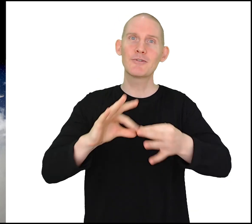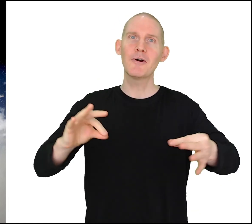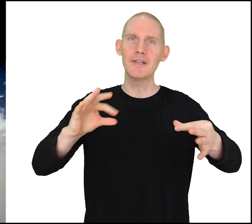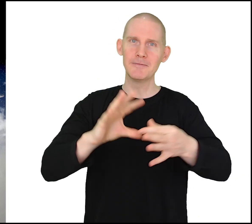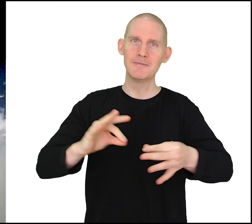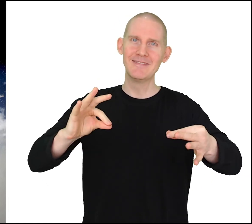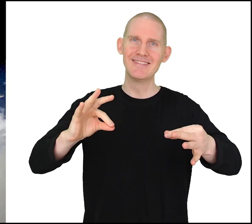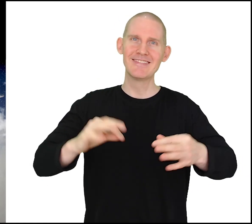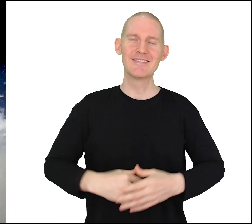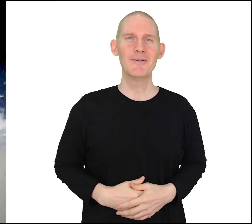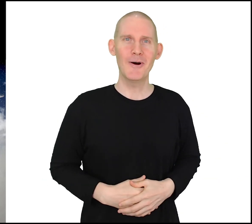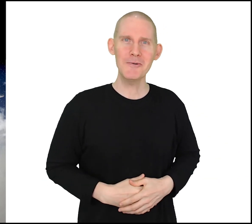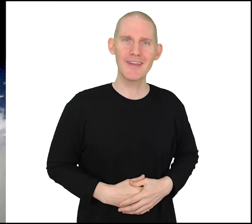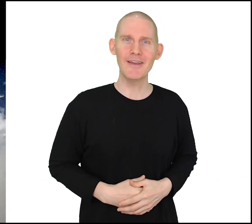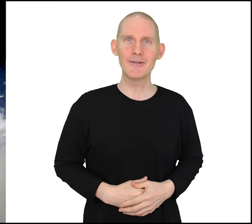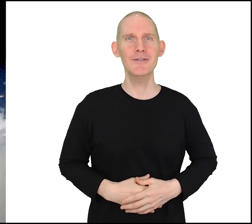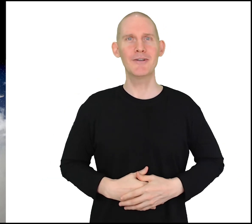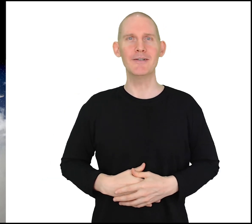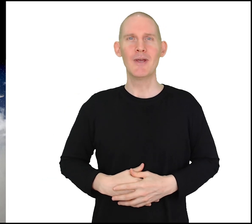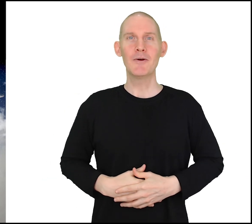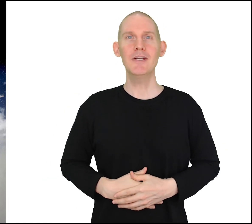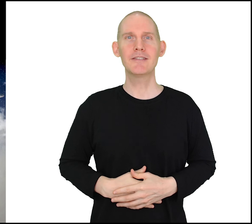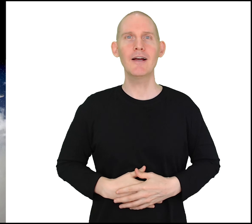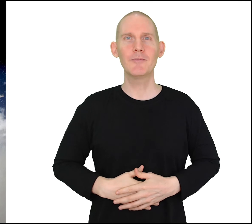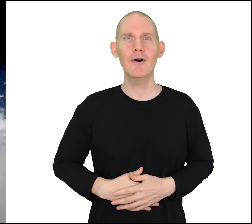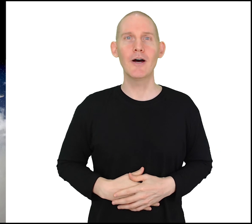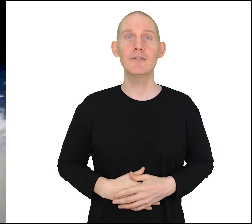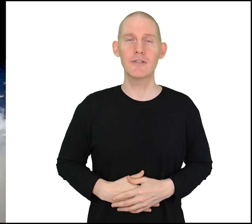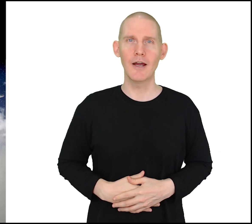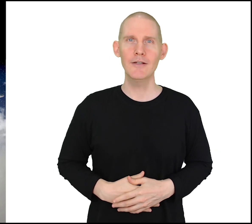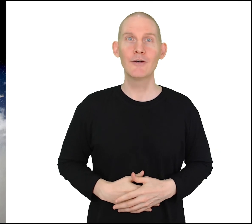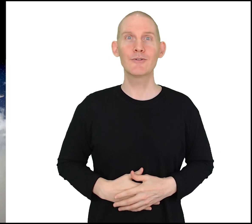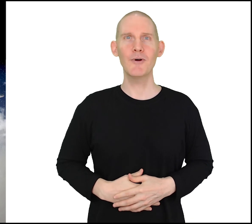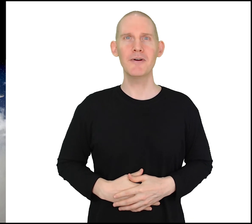Story. Okay, good. We just talked about how to sign story.